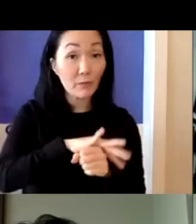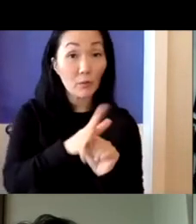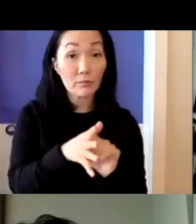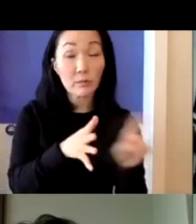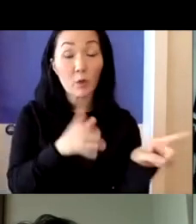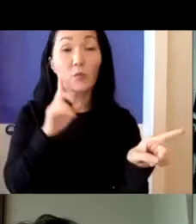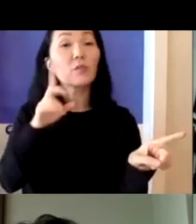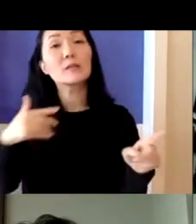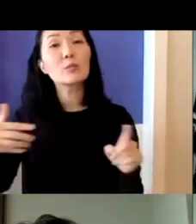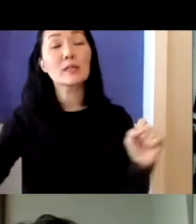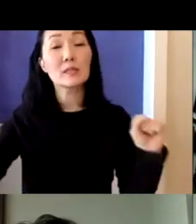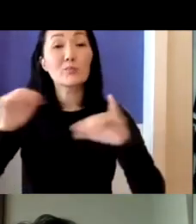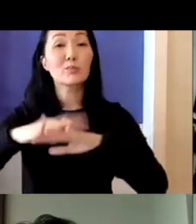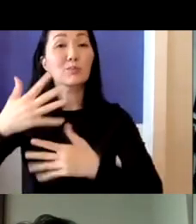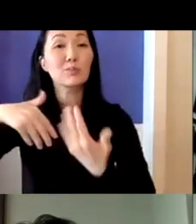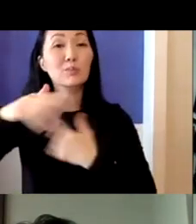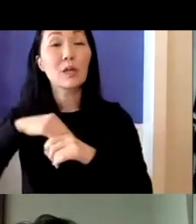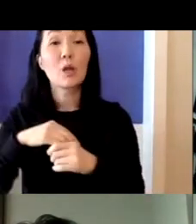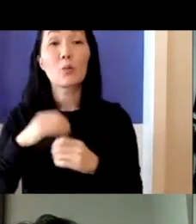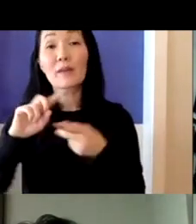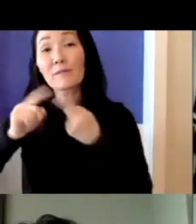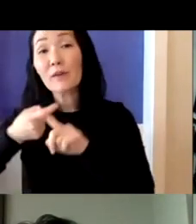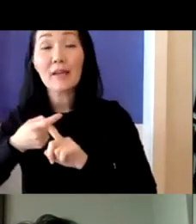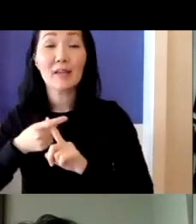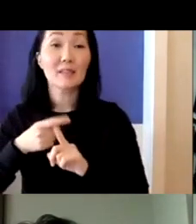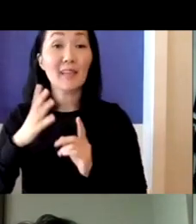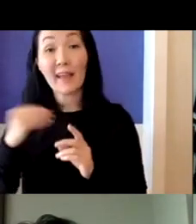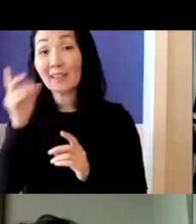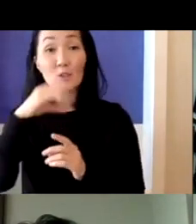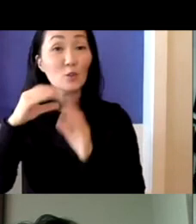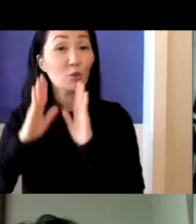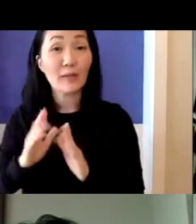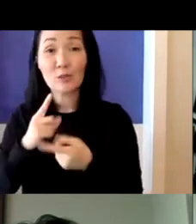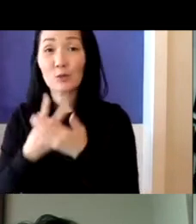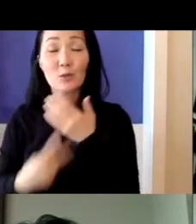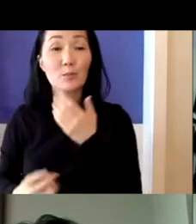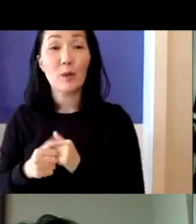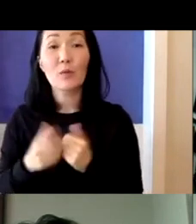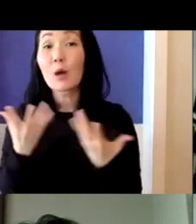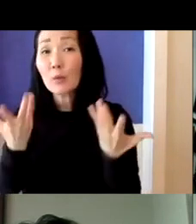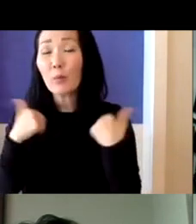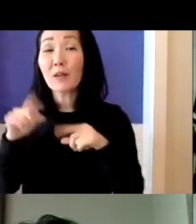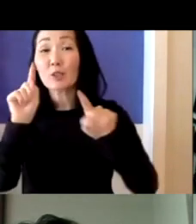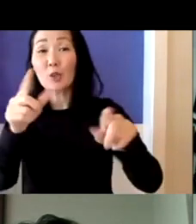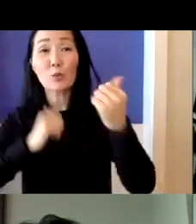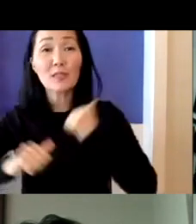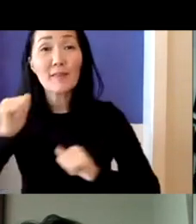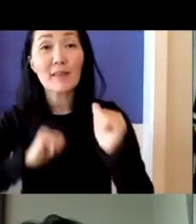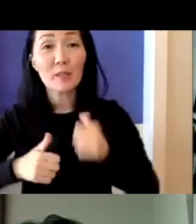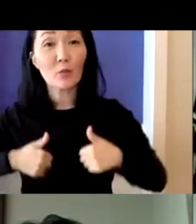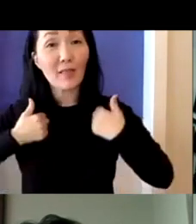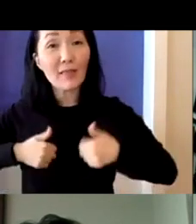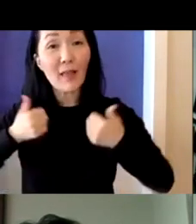And, we're all craving the opportunity to get back and to go to a live performance. A live theater performance or